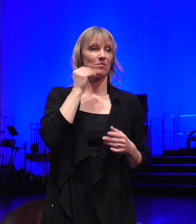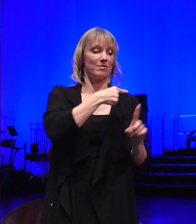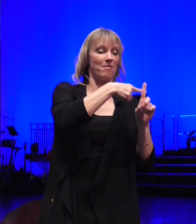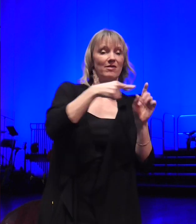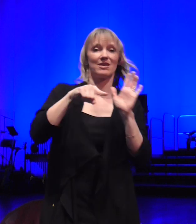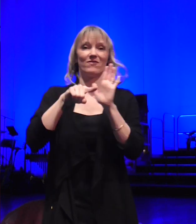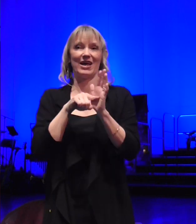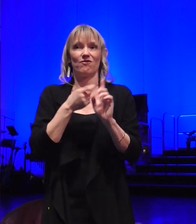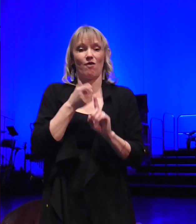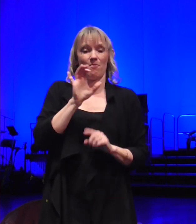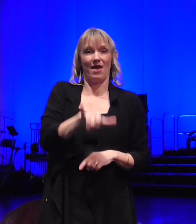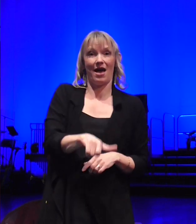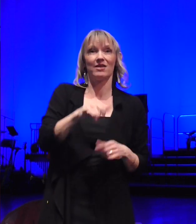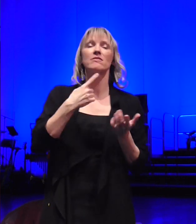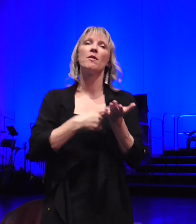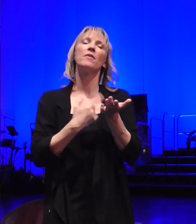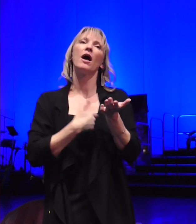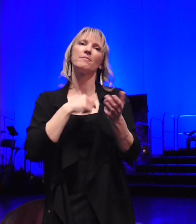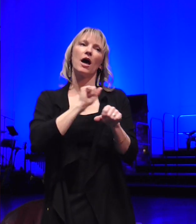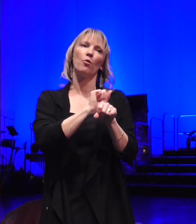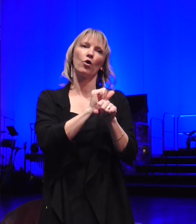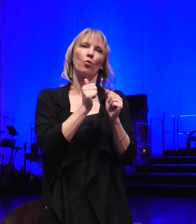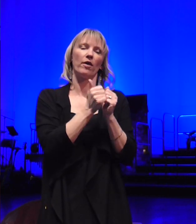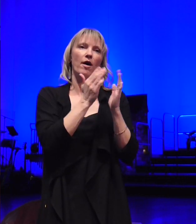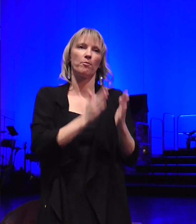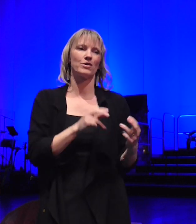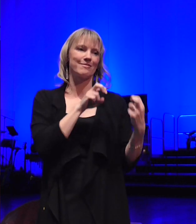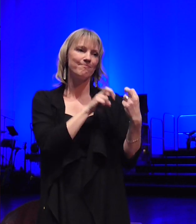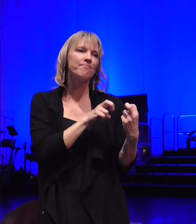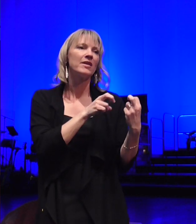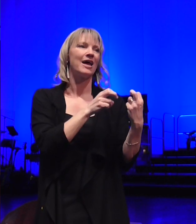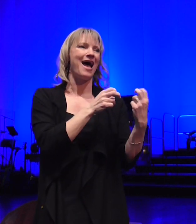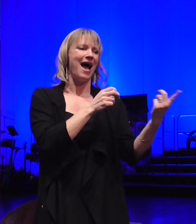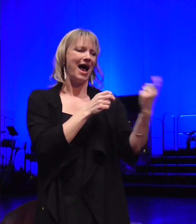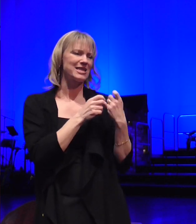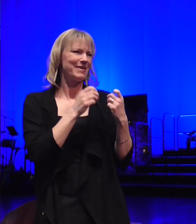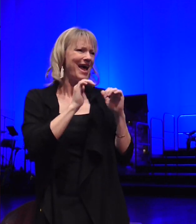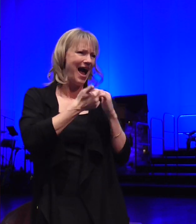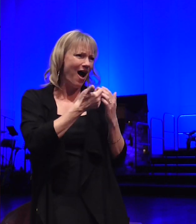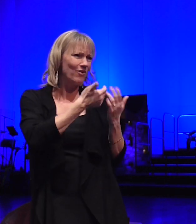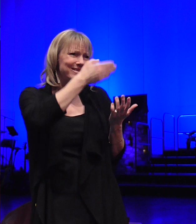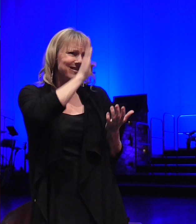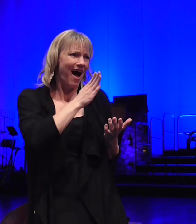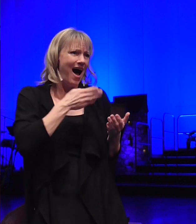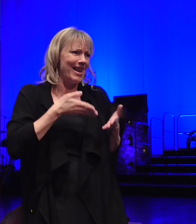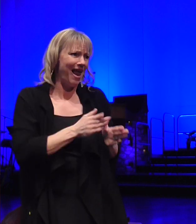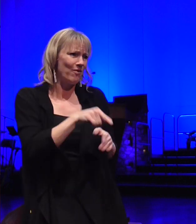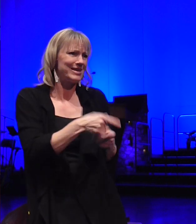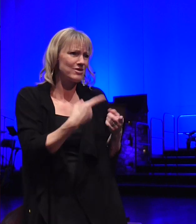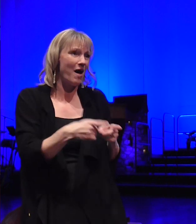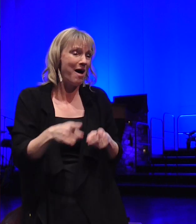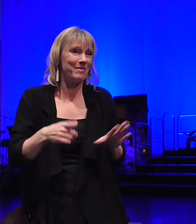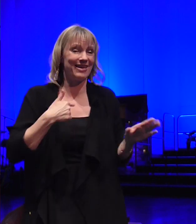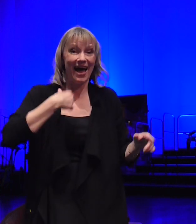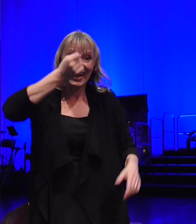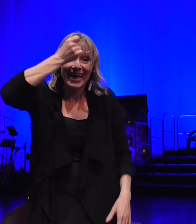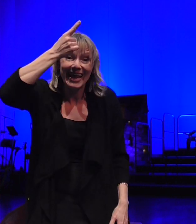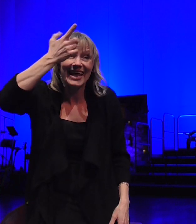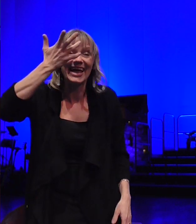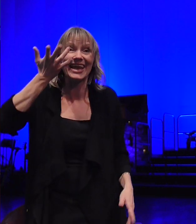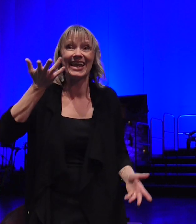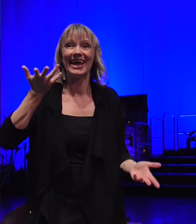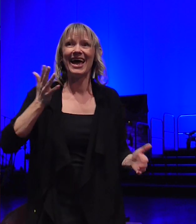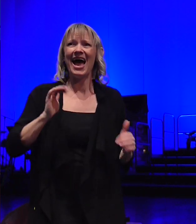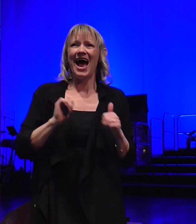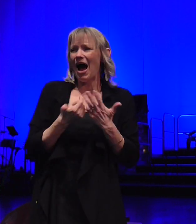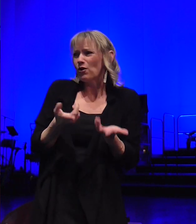are. And sometimes I'll be working with someone, and they'll say, Josh, how could God let this happen? Oh, I get it. How do you